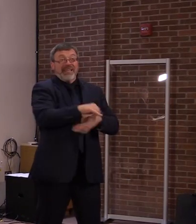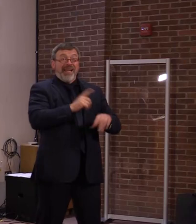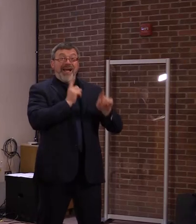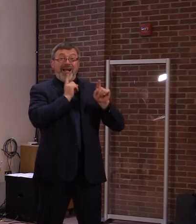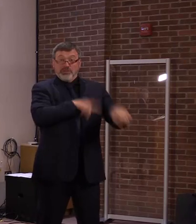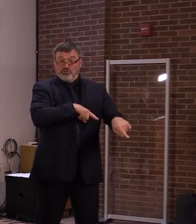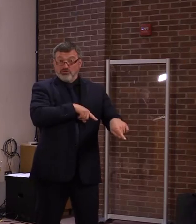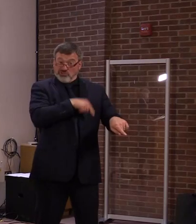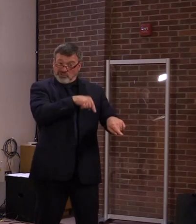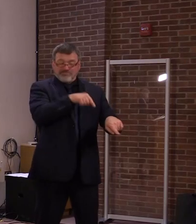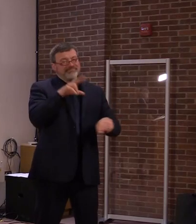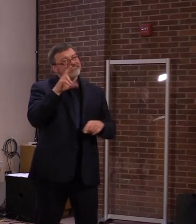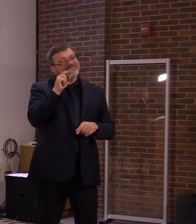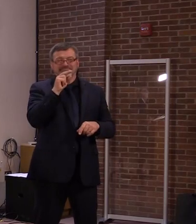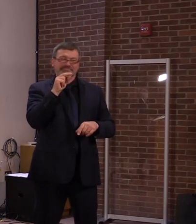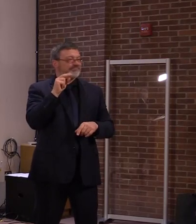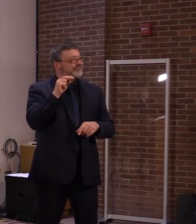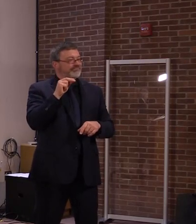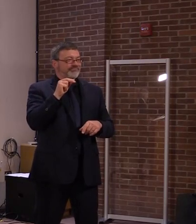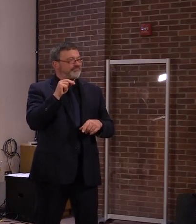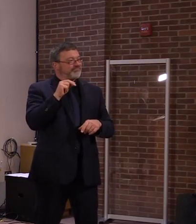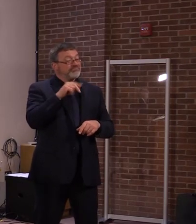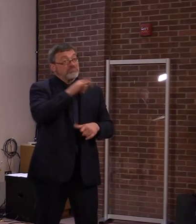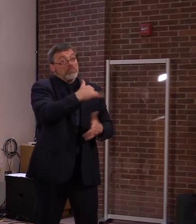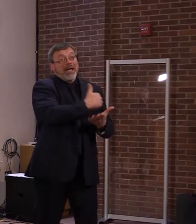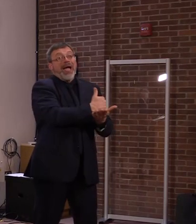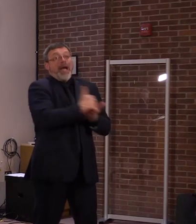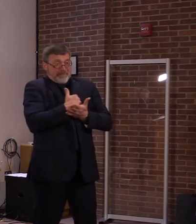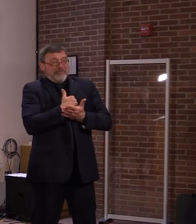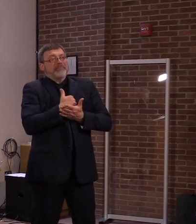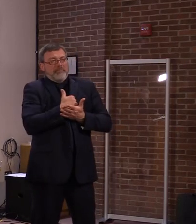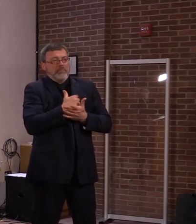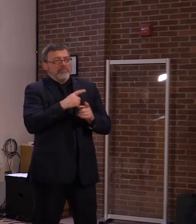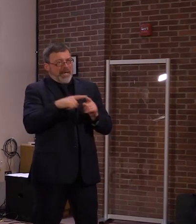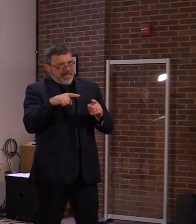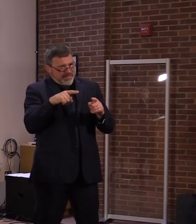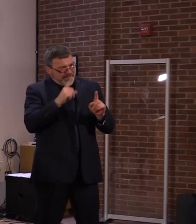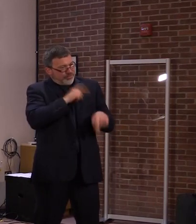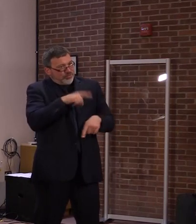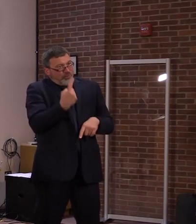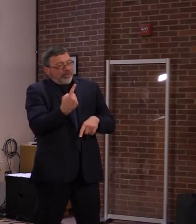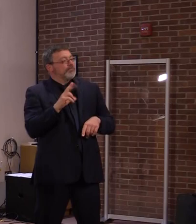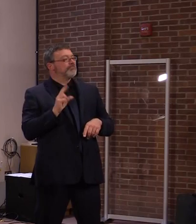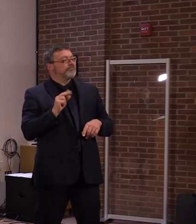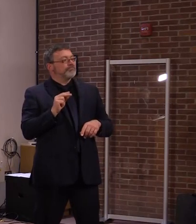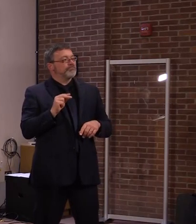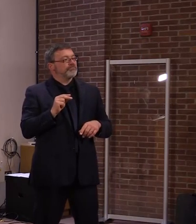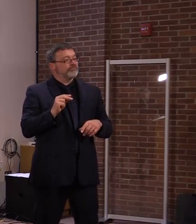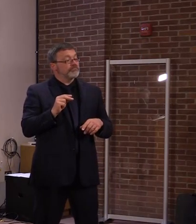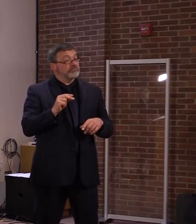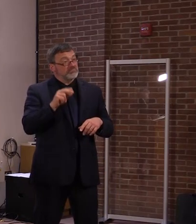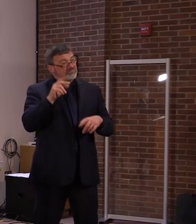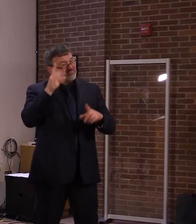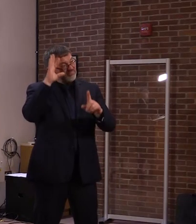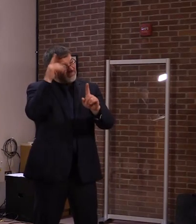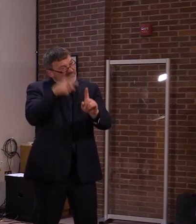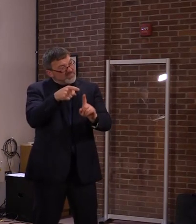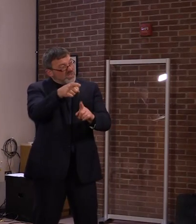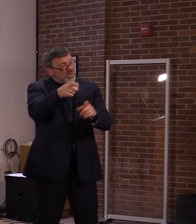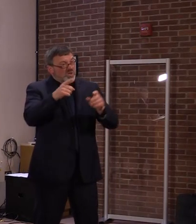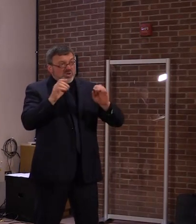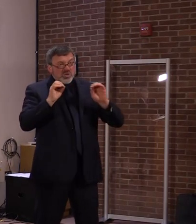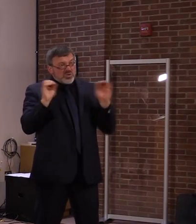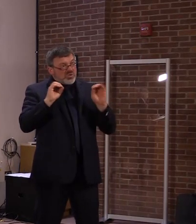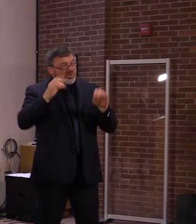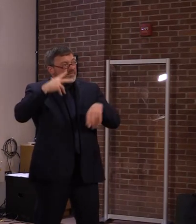help. As Commissioner Pichek pointed out, not fully vaccinated people are more than twice as likely to end up